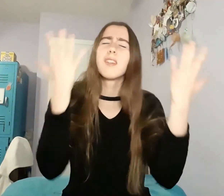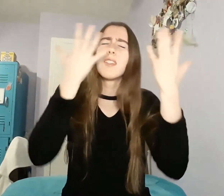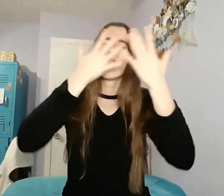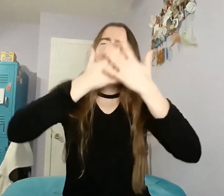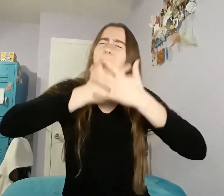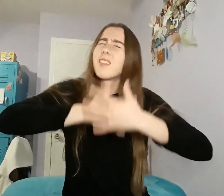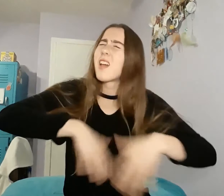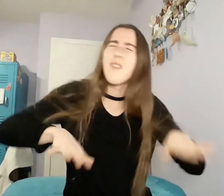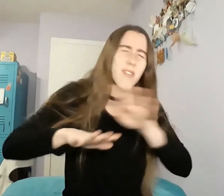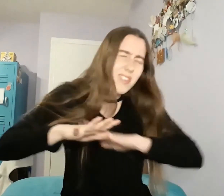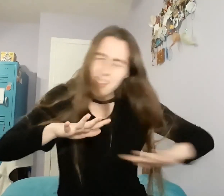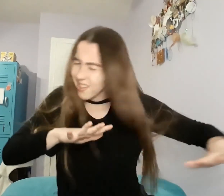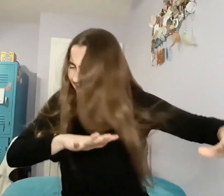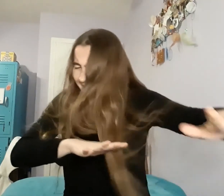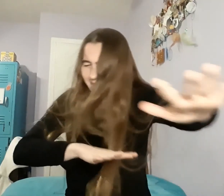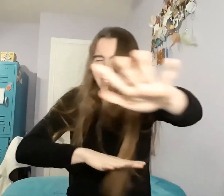valley of shadows